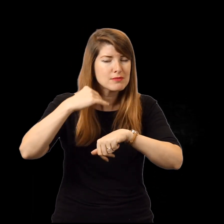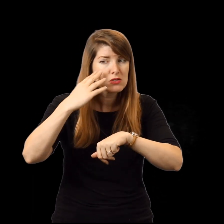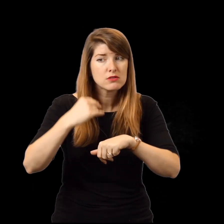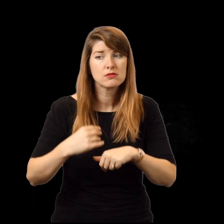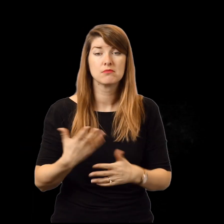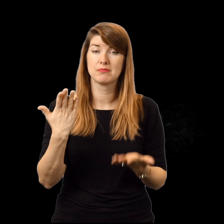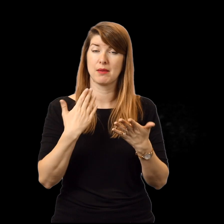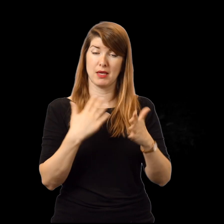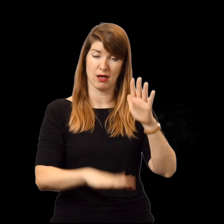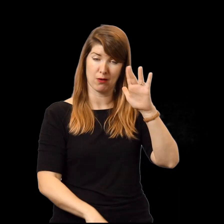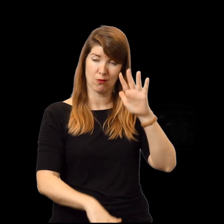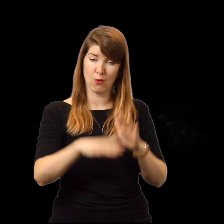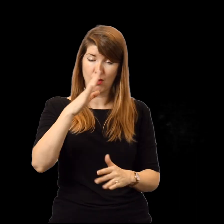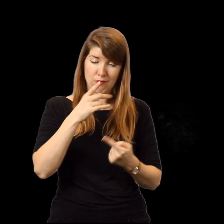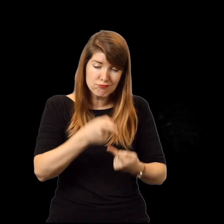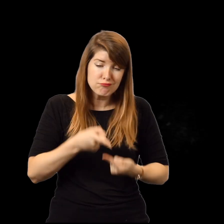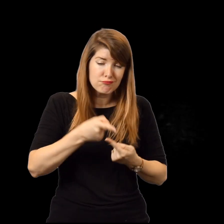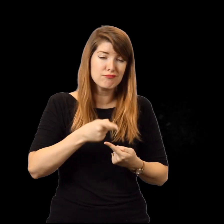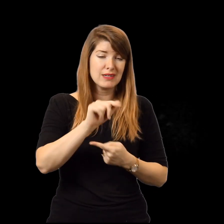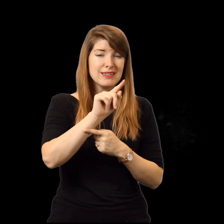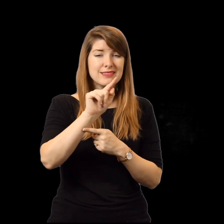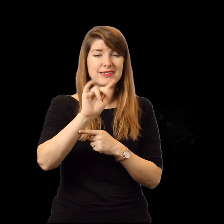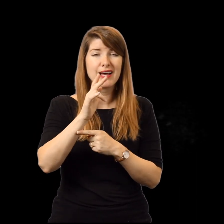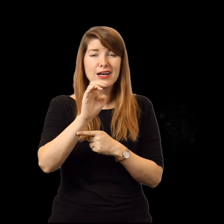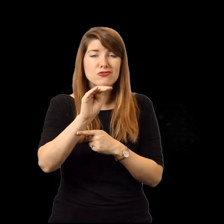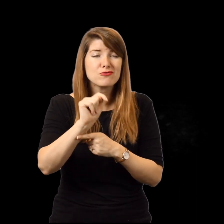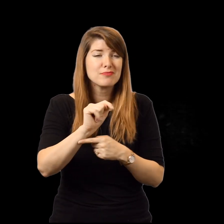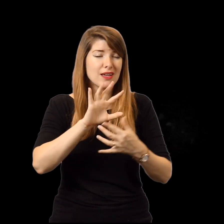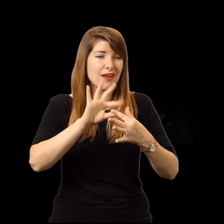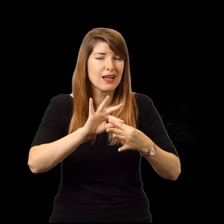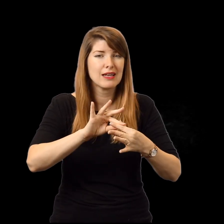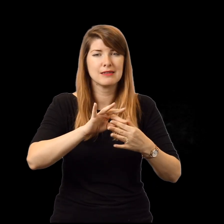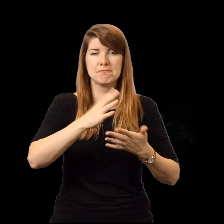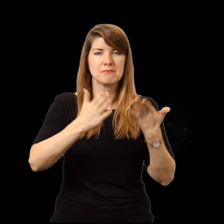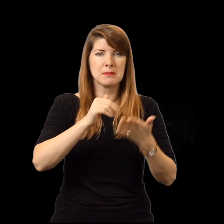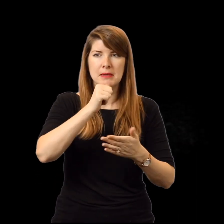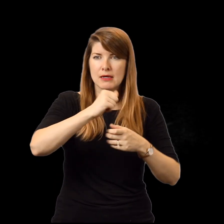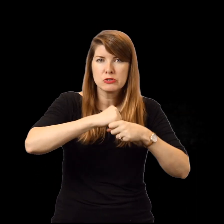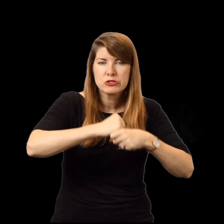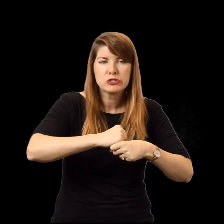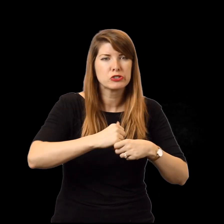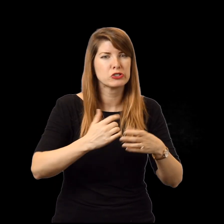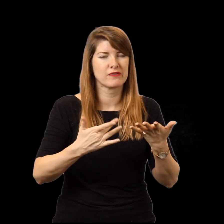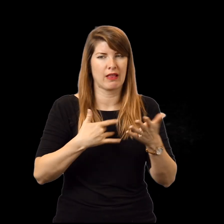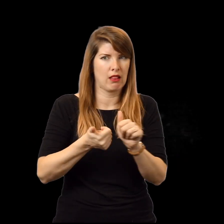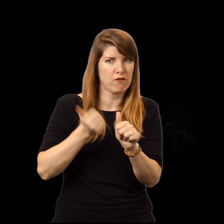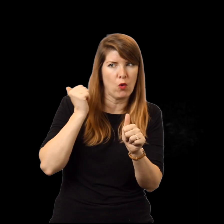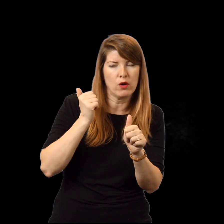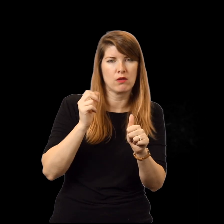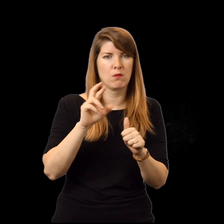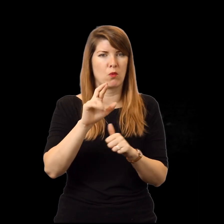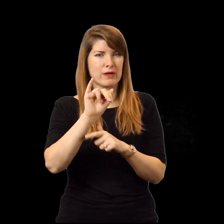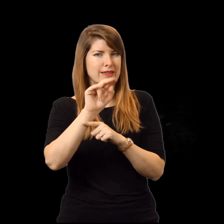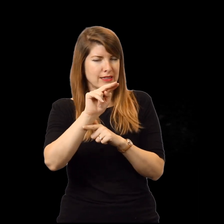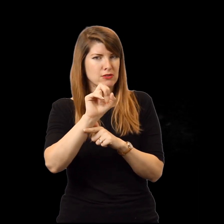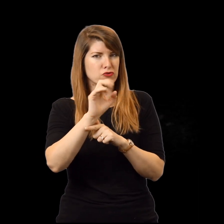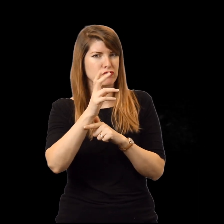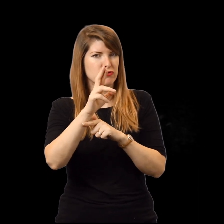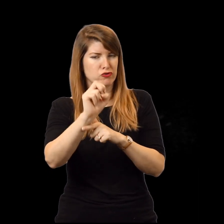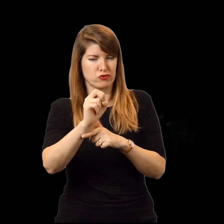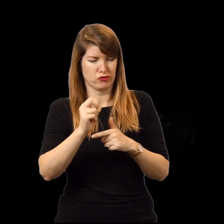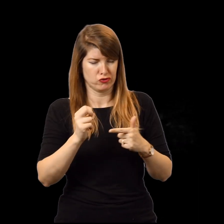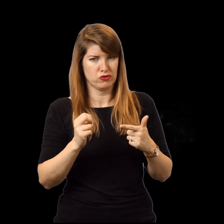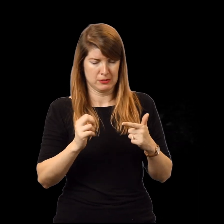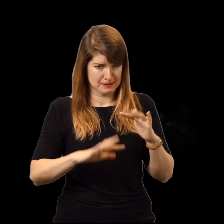up with significant attachment difficulties, be insecurely attached, avoidant, or